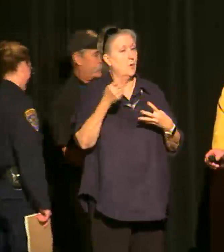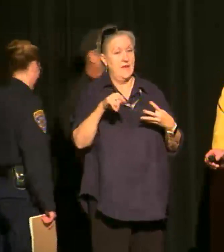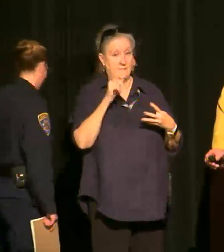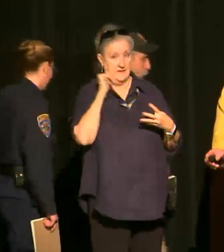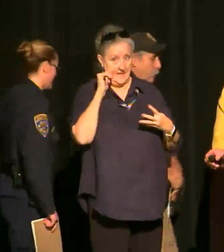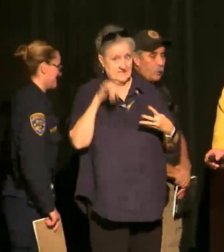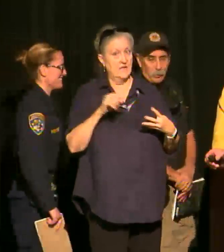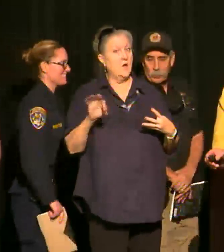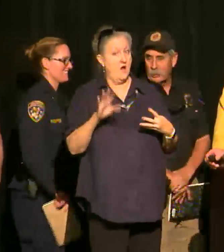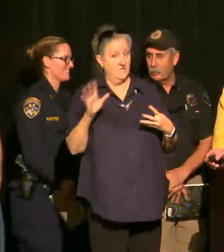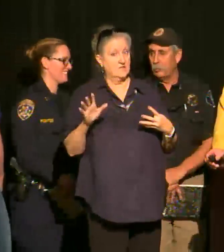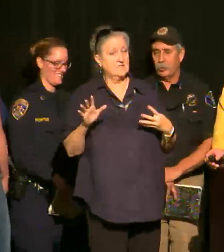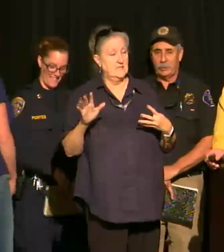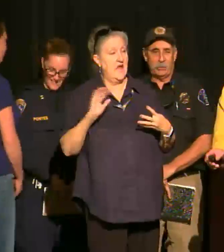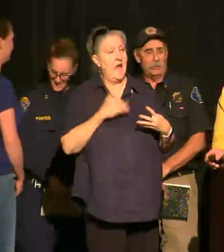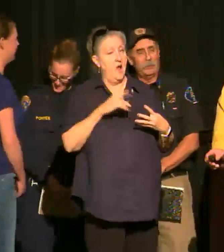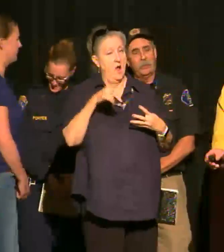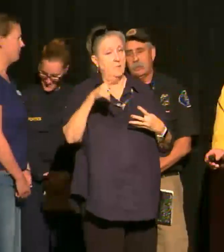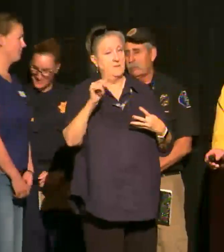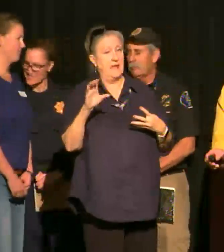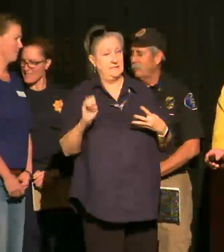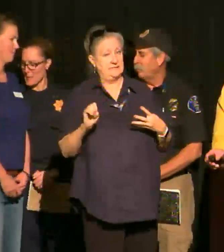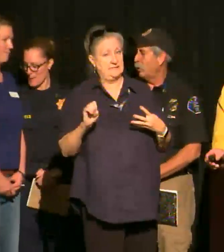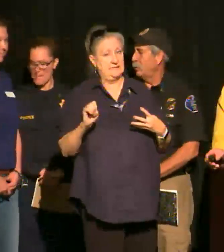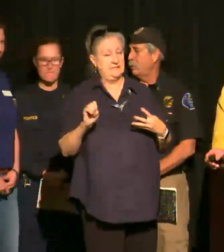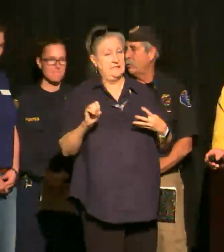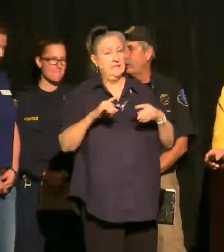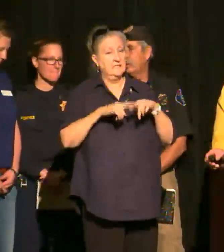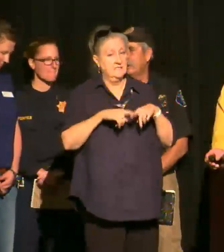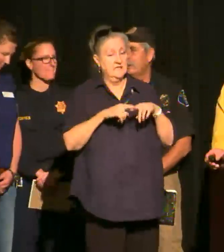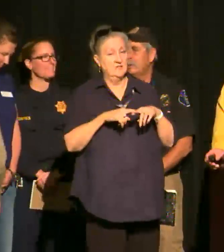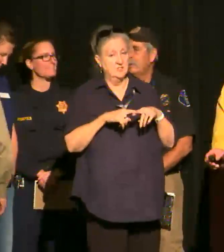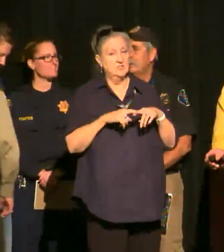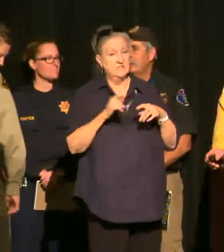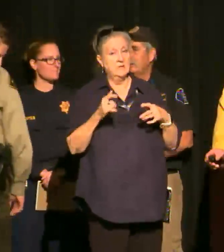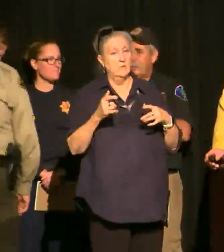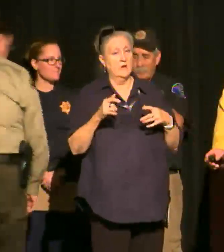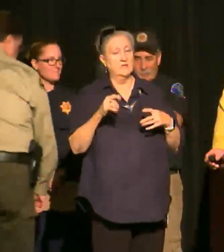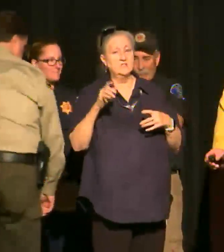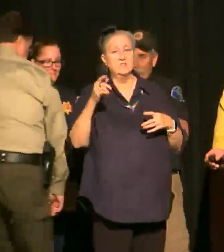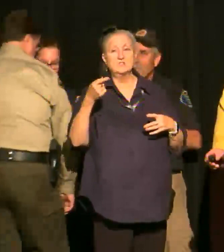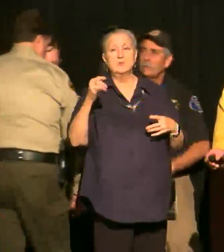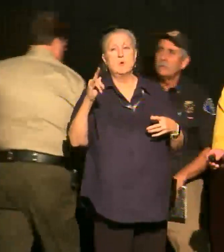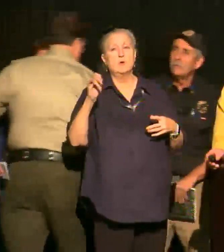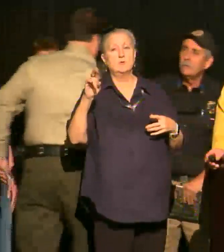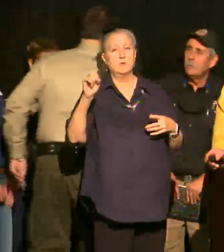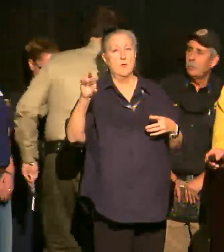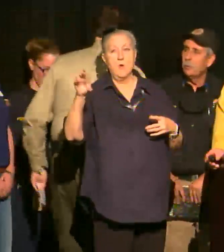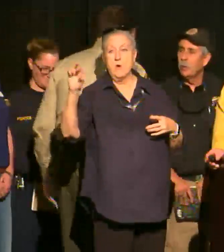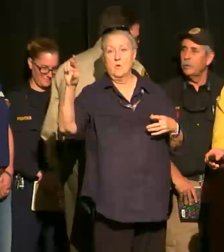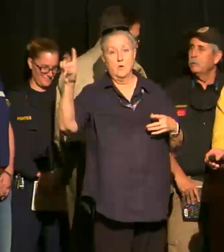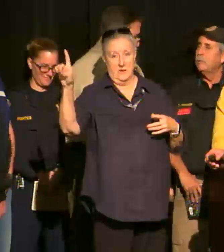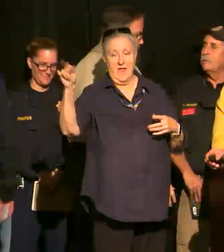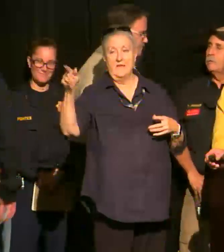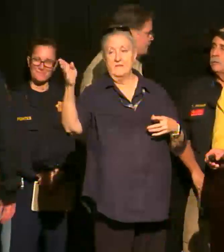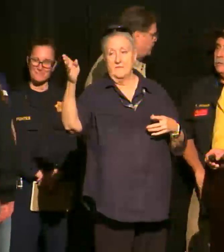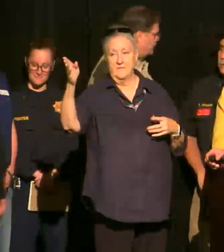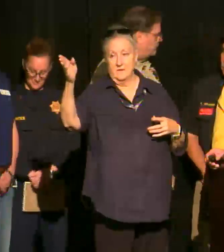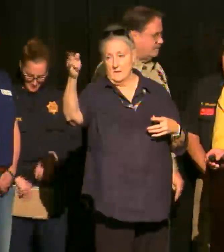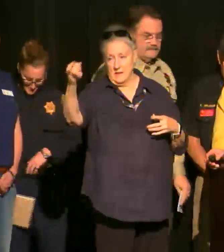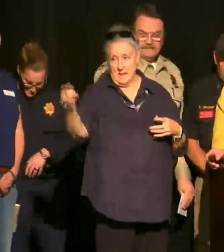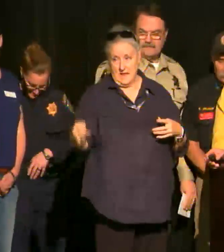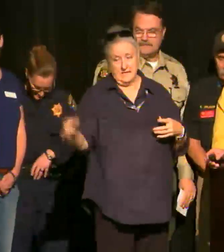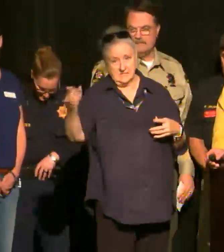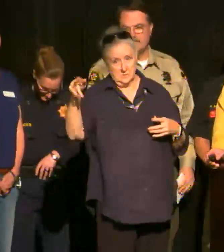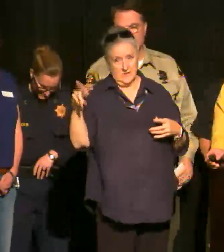last night. Obviously, our PACE, our contingency was the Gibraltar Road and the lines we cut in the front of it. So obviously